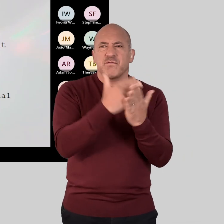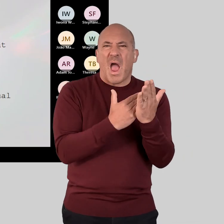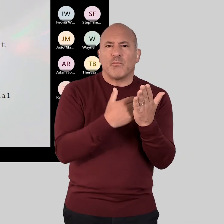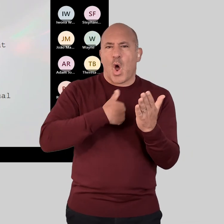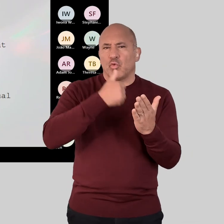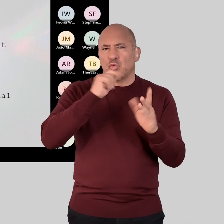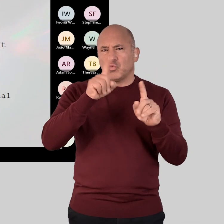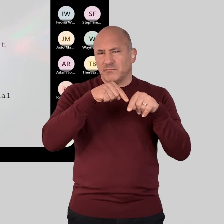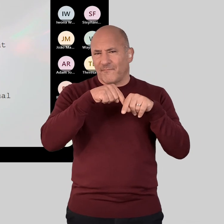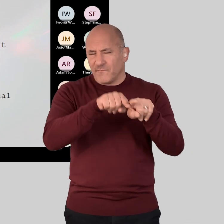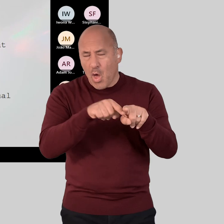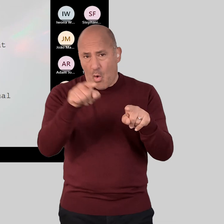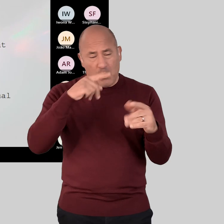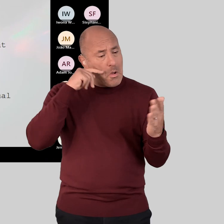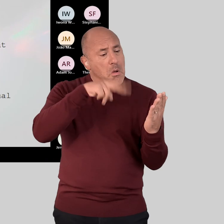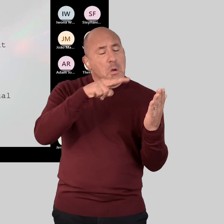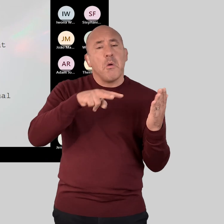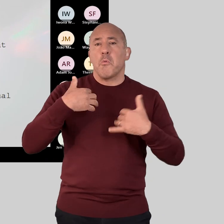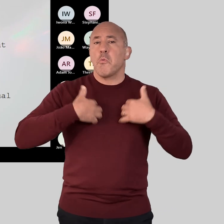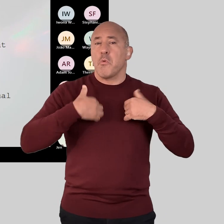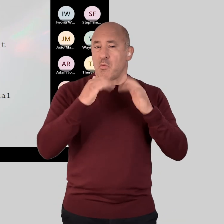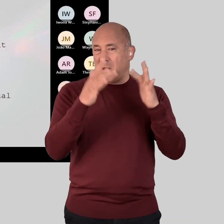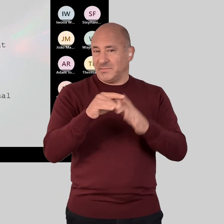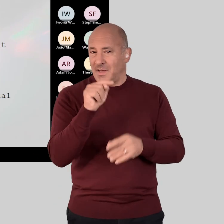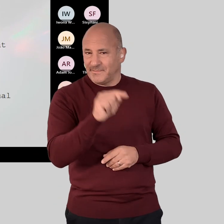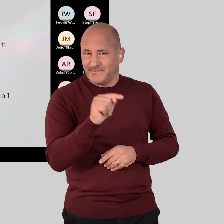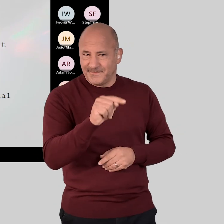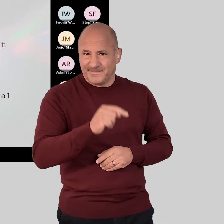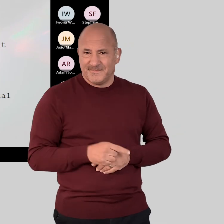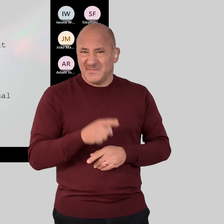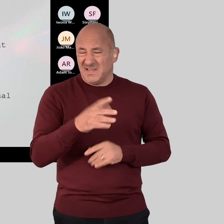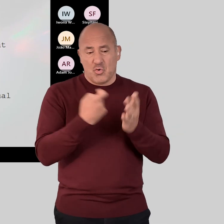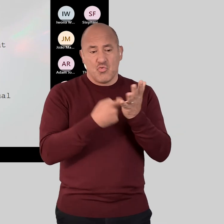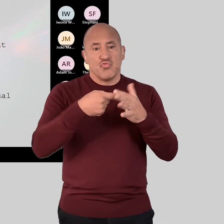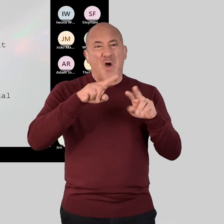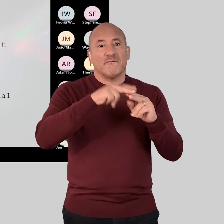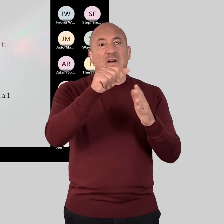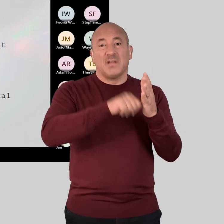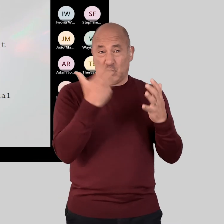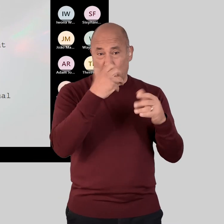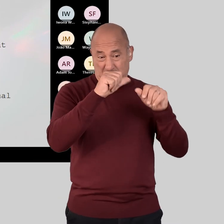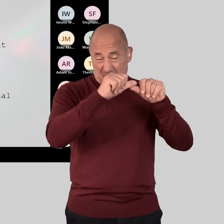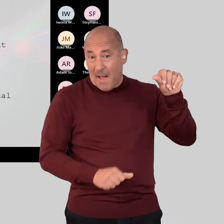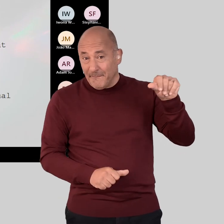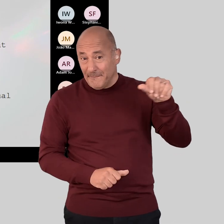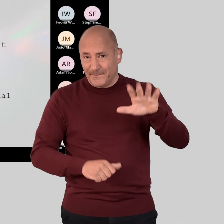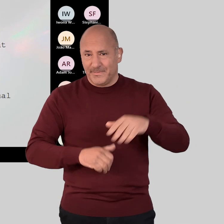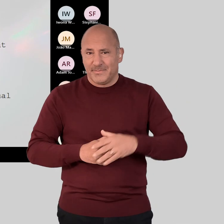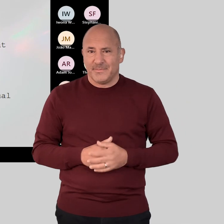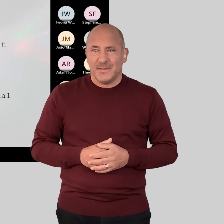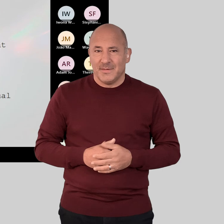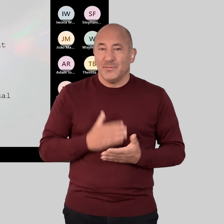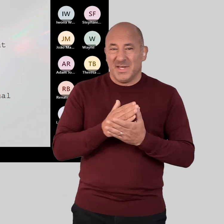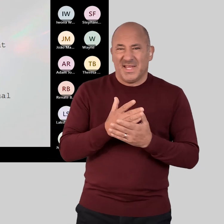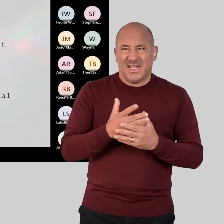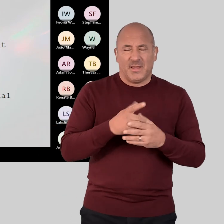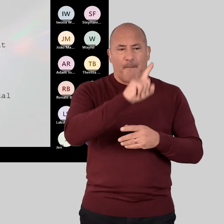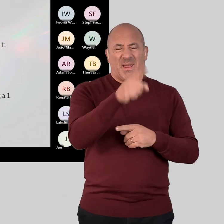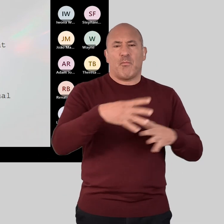website if you're interested in kind of hearing a bit, or reading a bit more about the kind of frameworks that we've been working on, and that's got quite a long